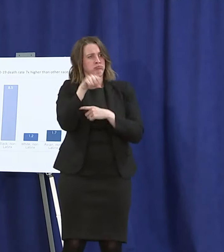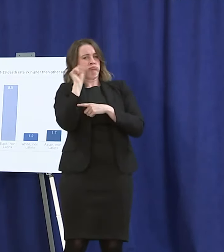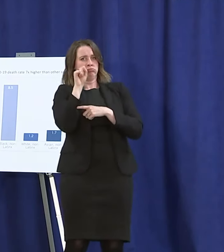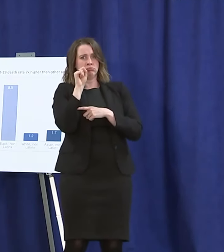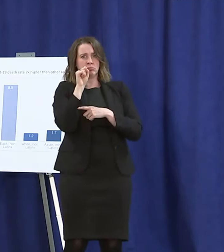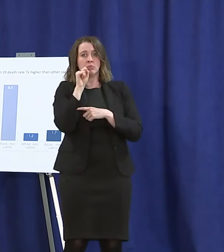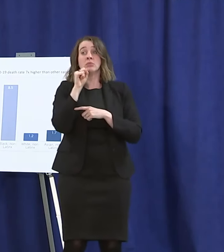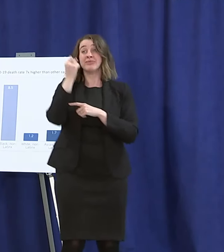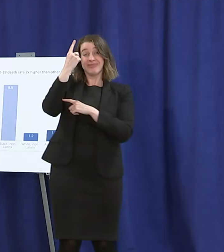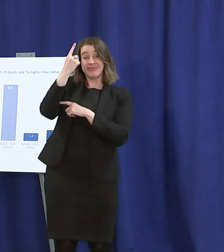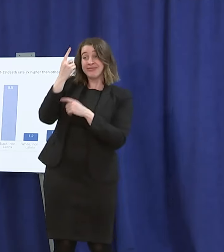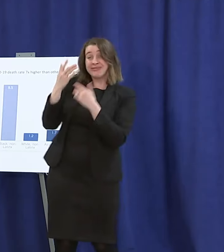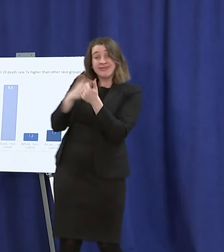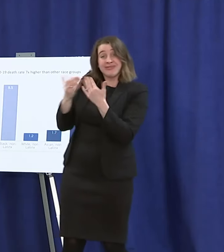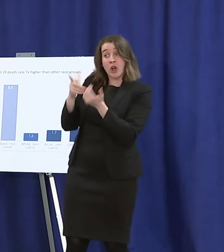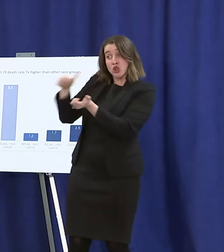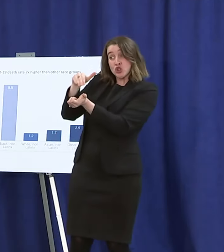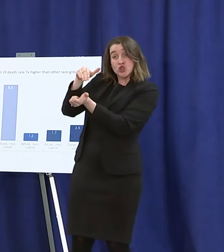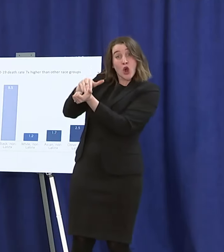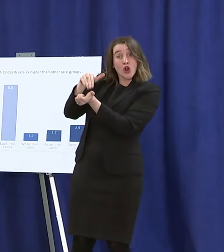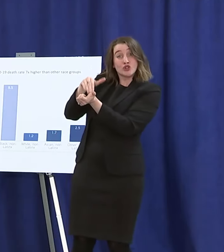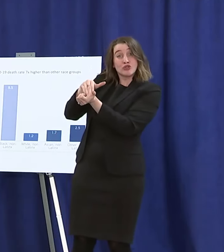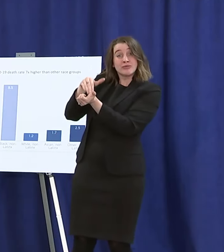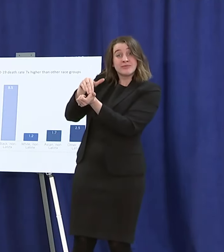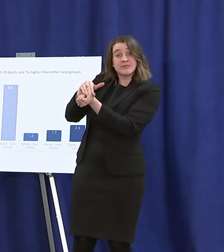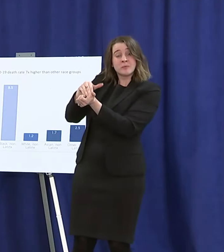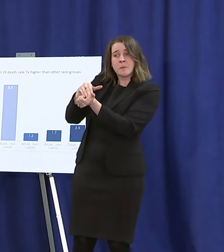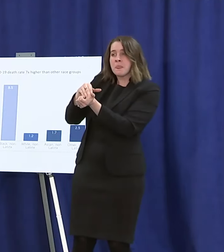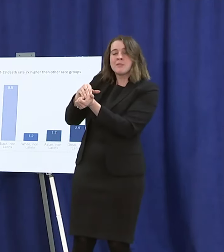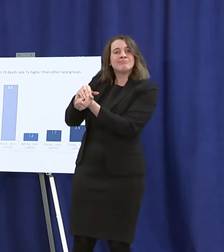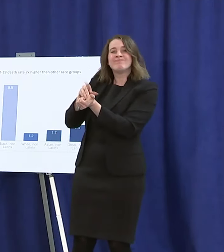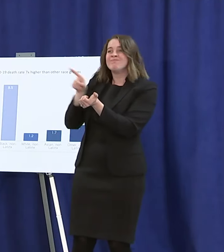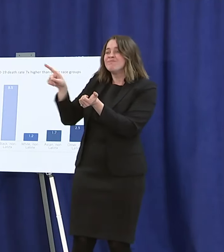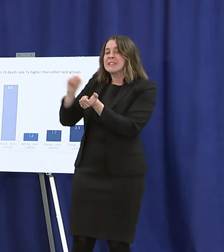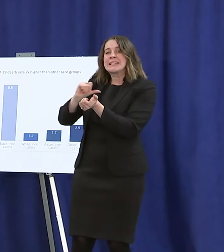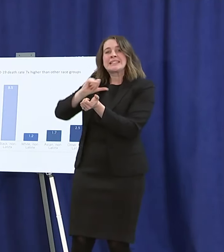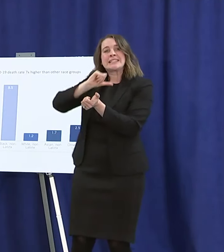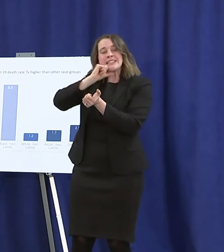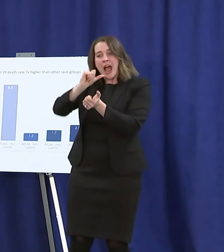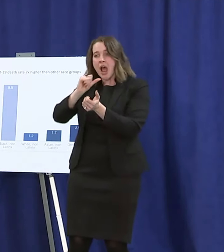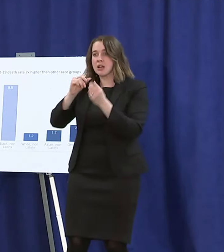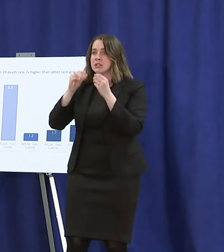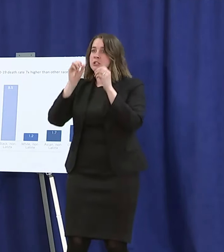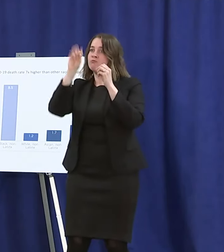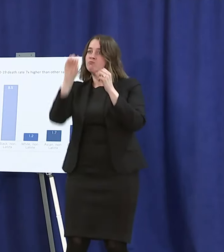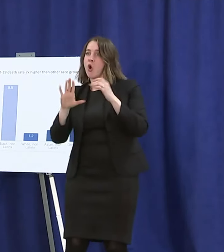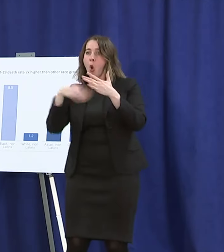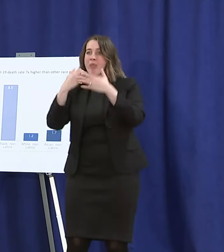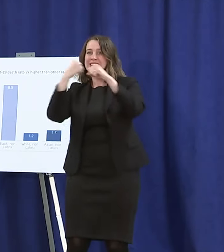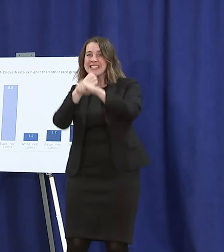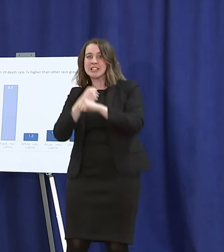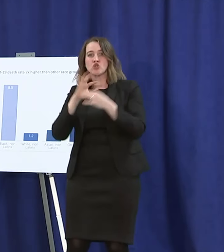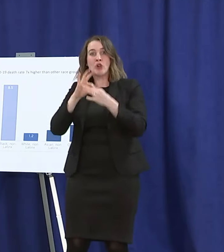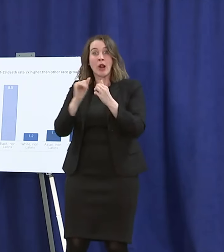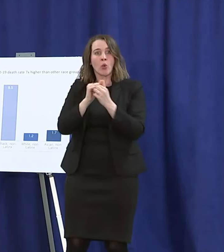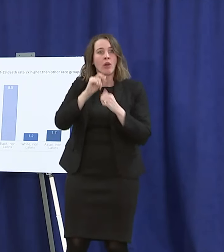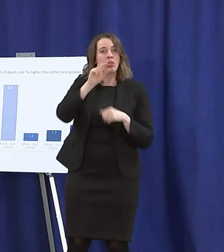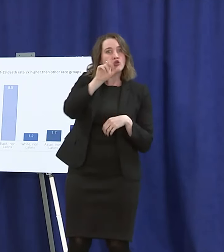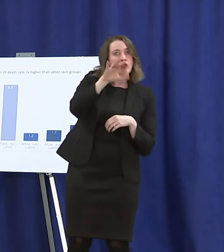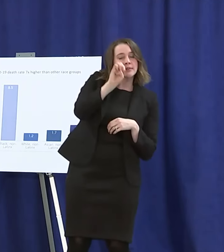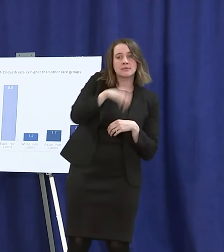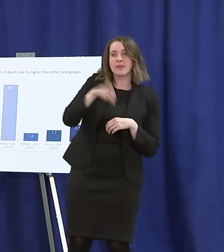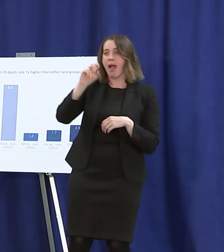healthcare providers are still not providing total demographic information that is needed for us to have a